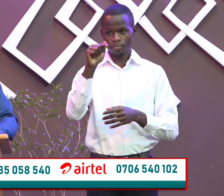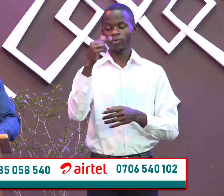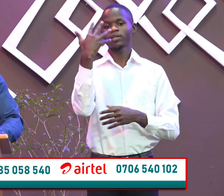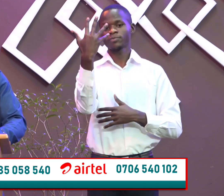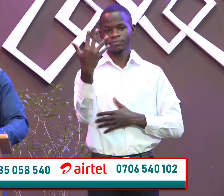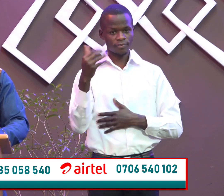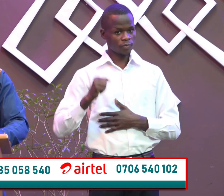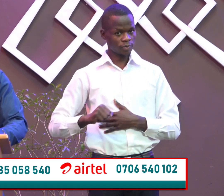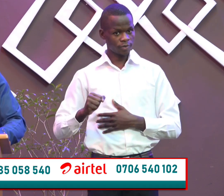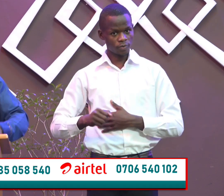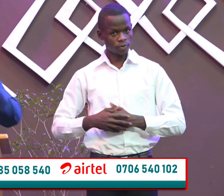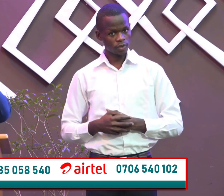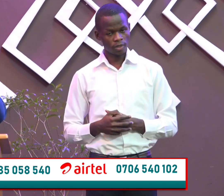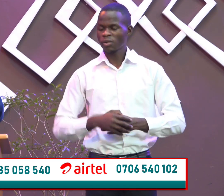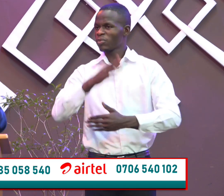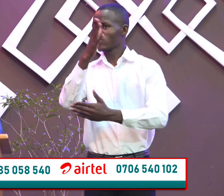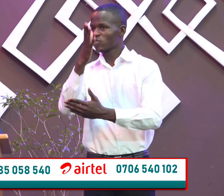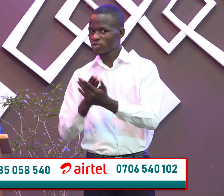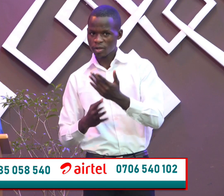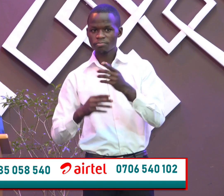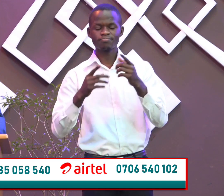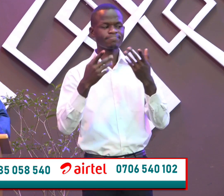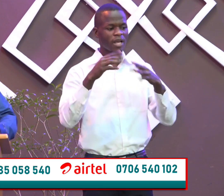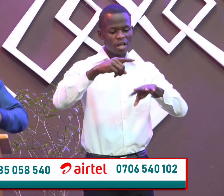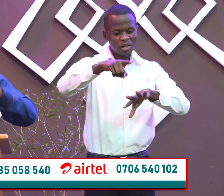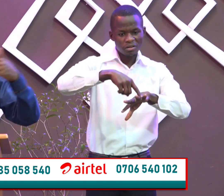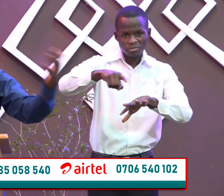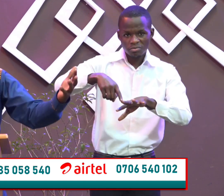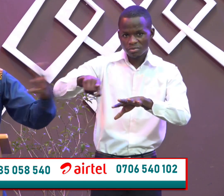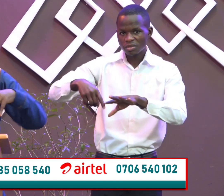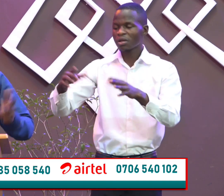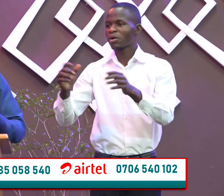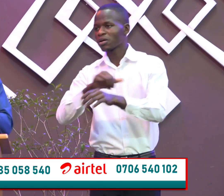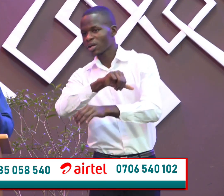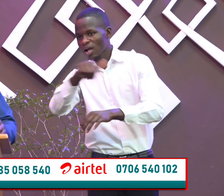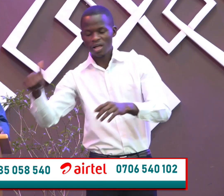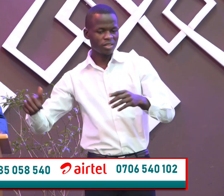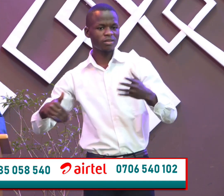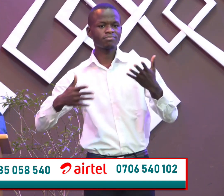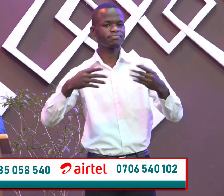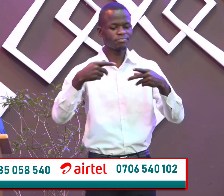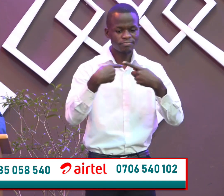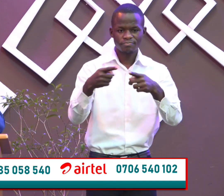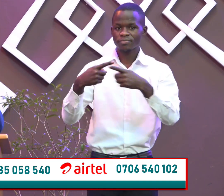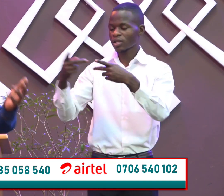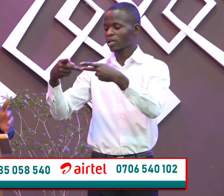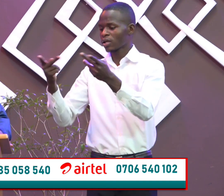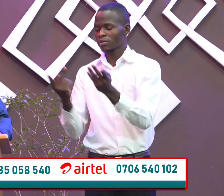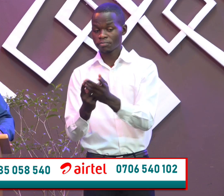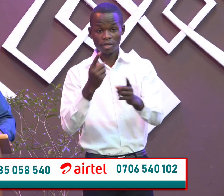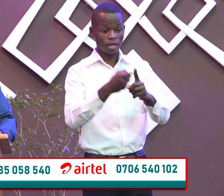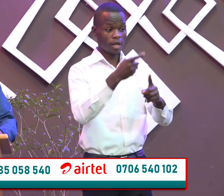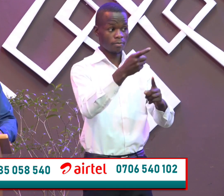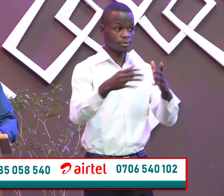on 107.5. Abamu muri kalangala abalala muri mu bitundu ebisasanide muwano ekibuga